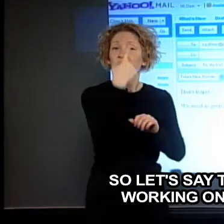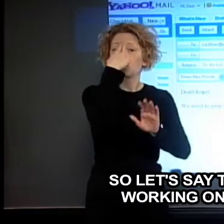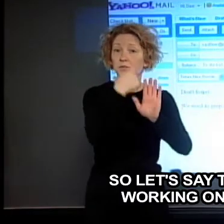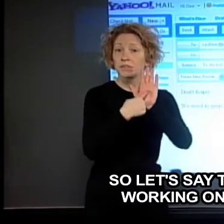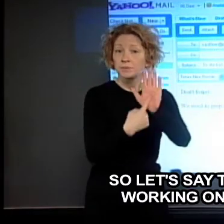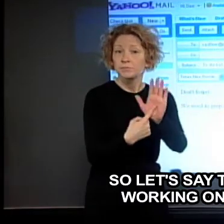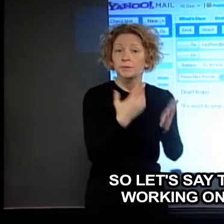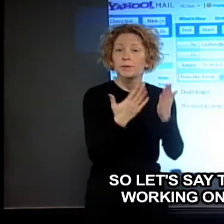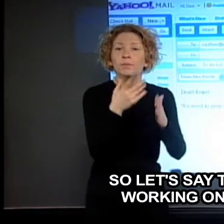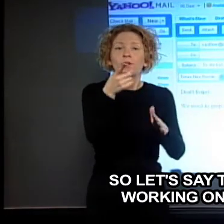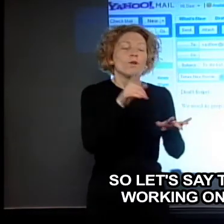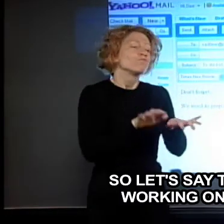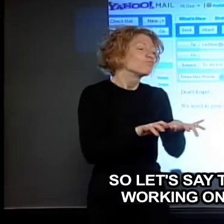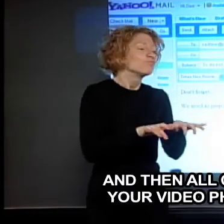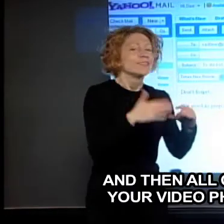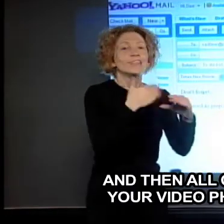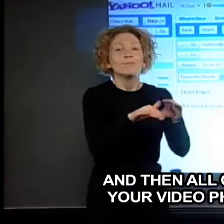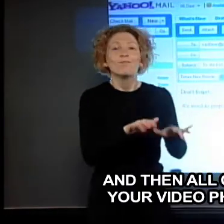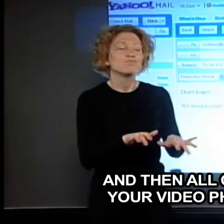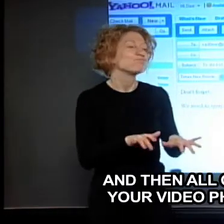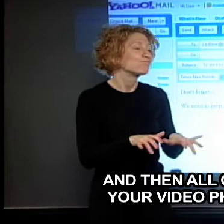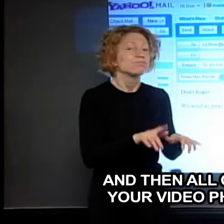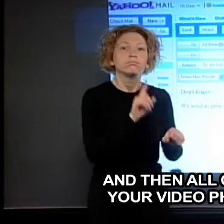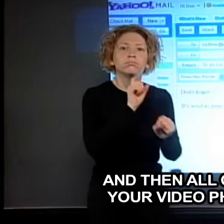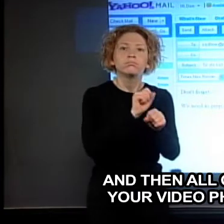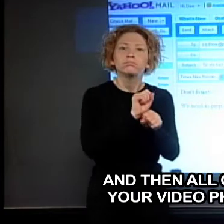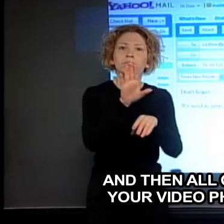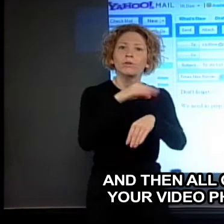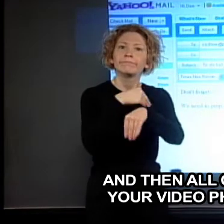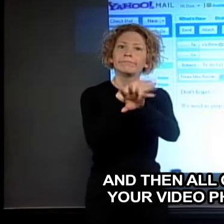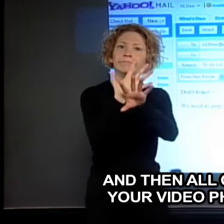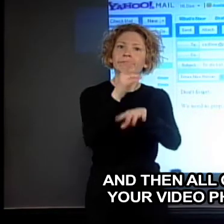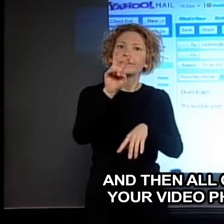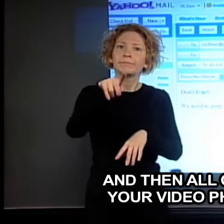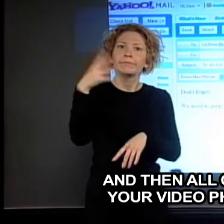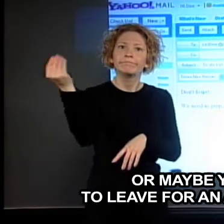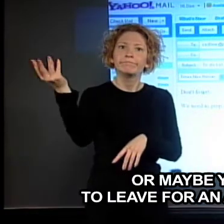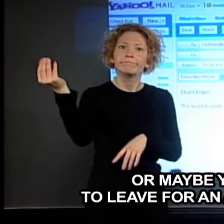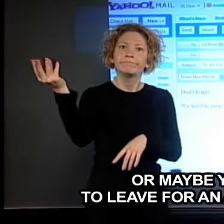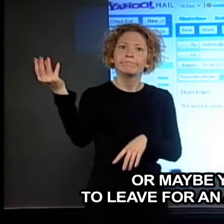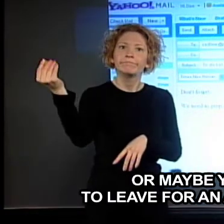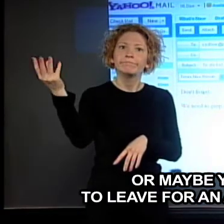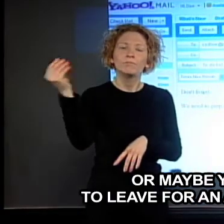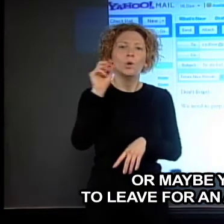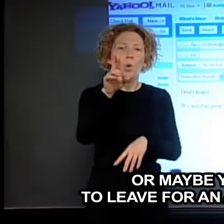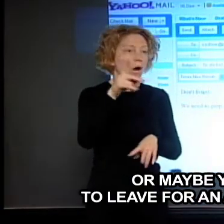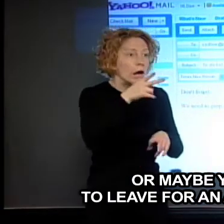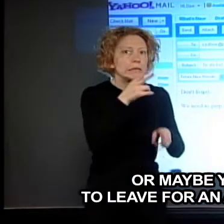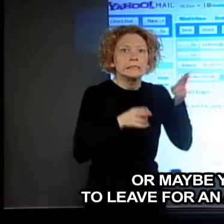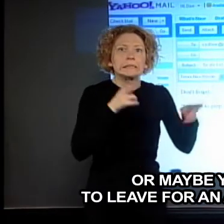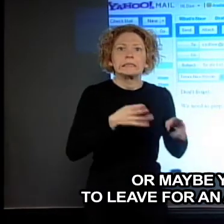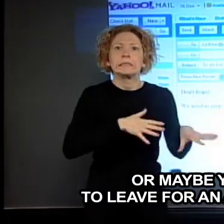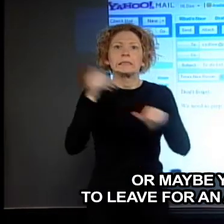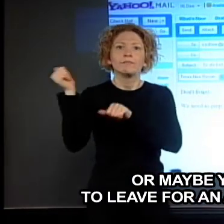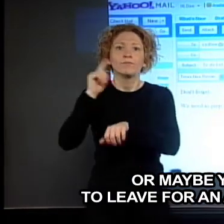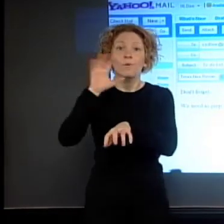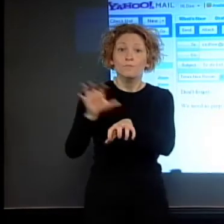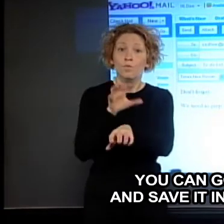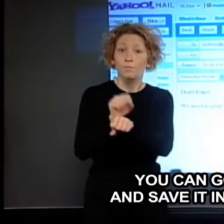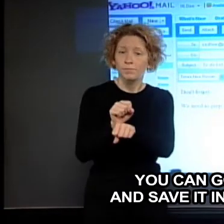say you're working on an email and then all of a sudden your video phone rings, or maybe you have to leave for an appointment. You can go